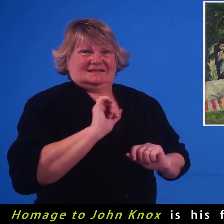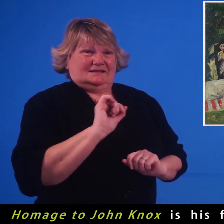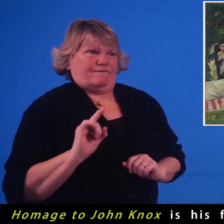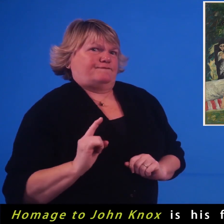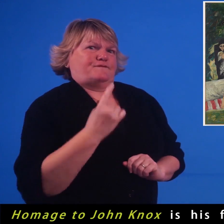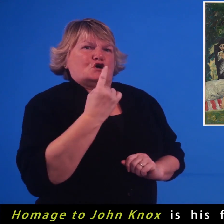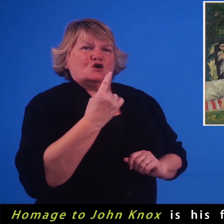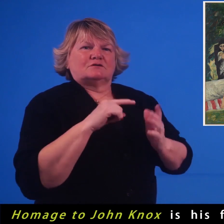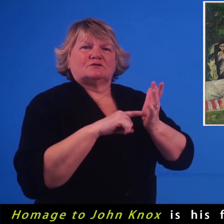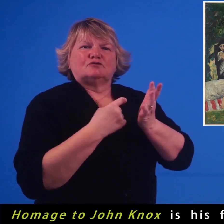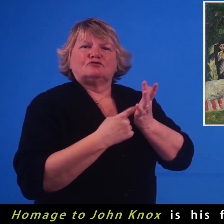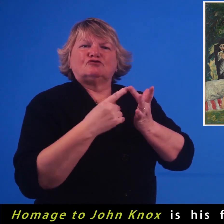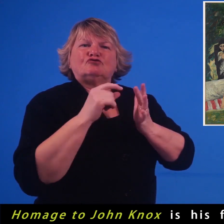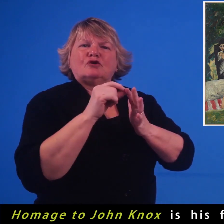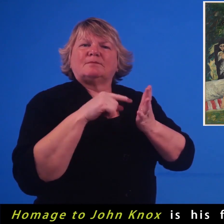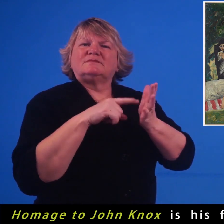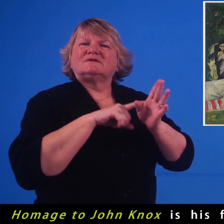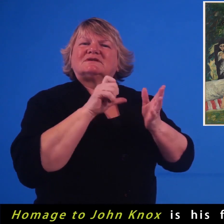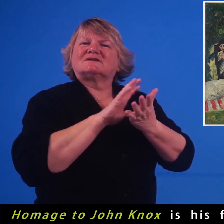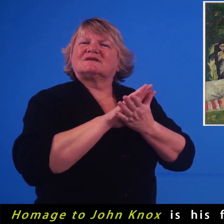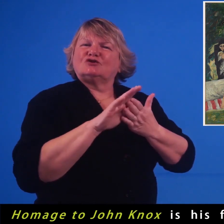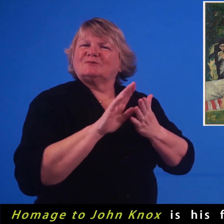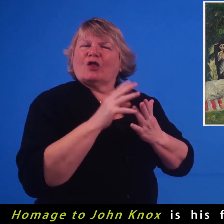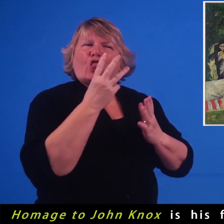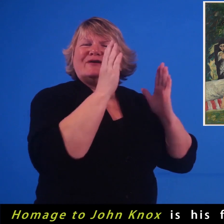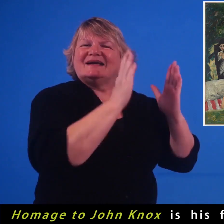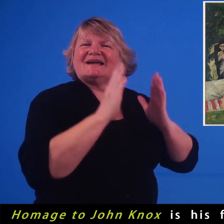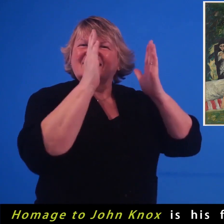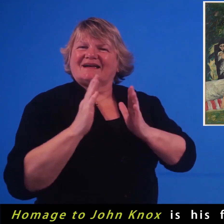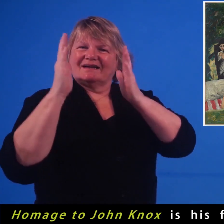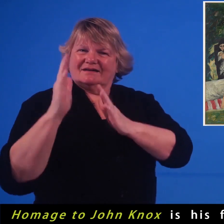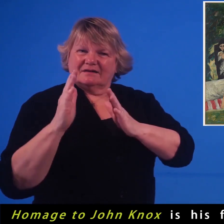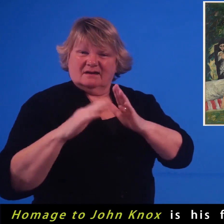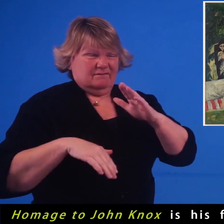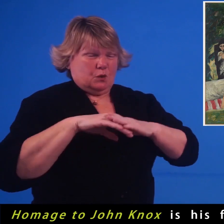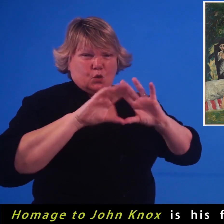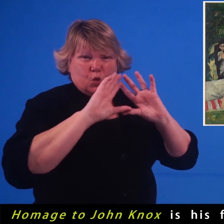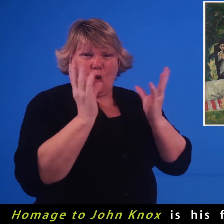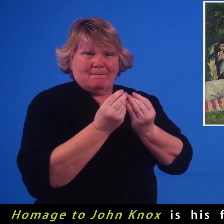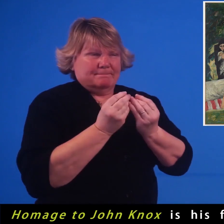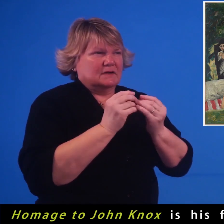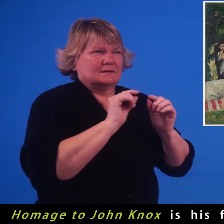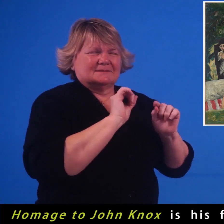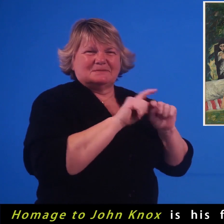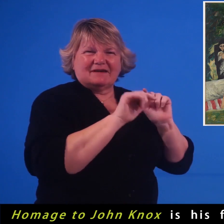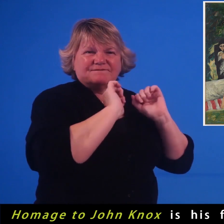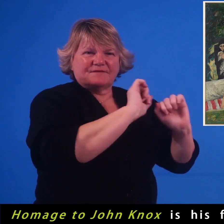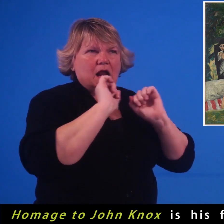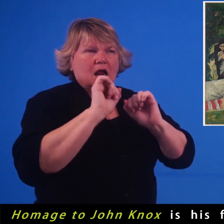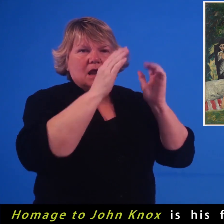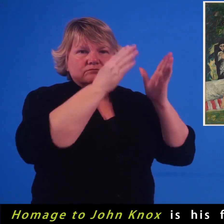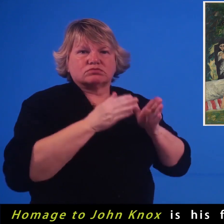Homage to John Knox is his first triptych that fully utilises the concept of 3 distinct